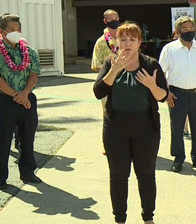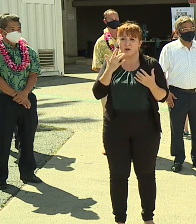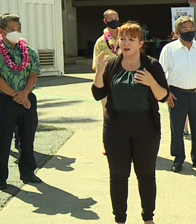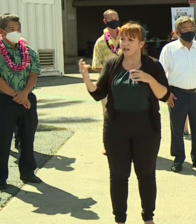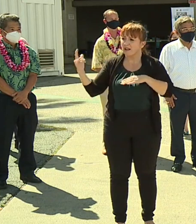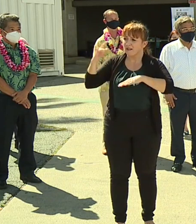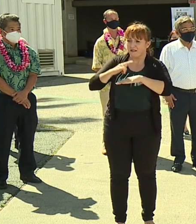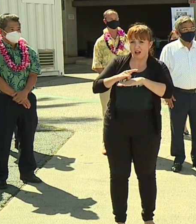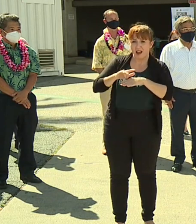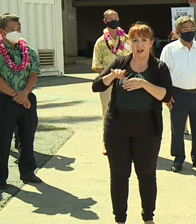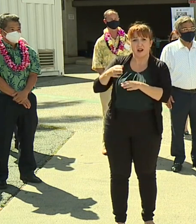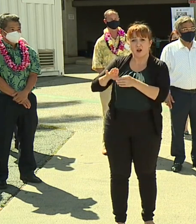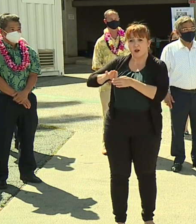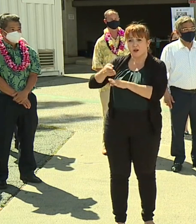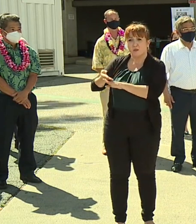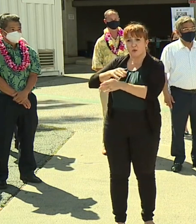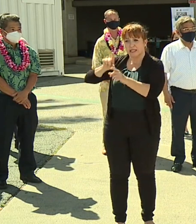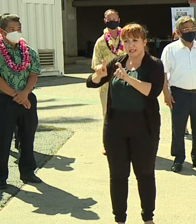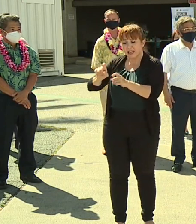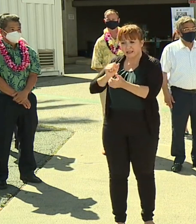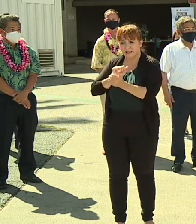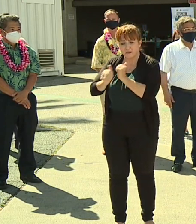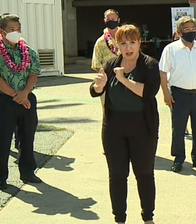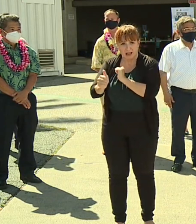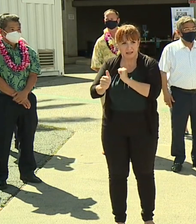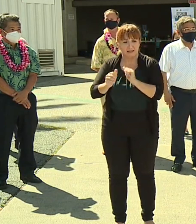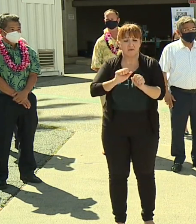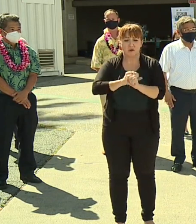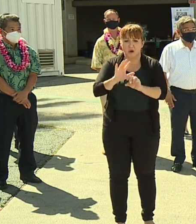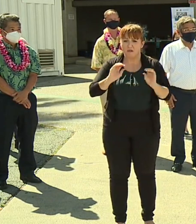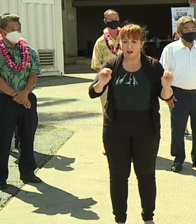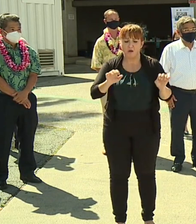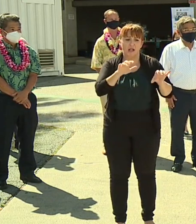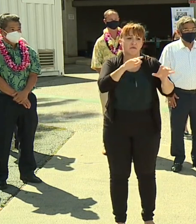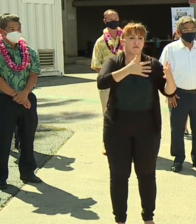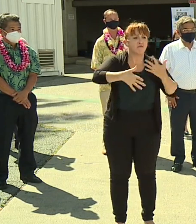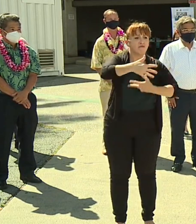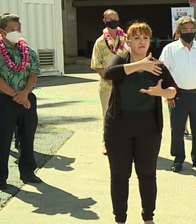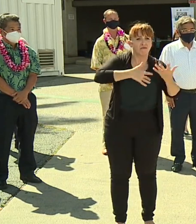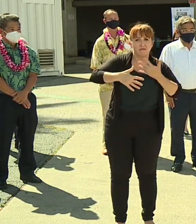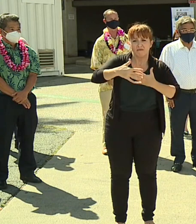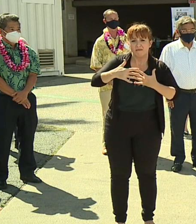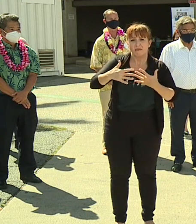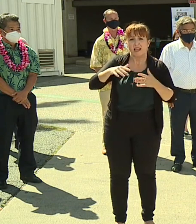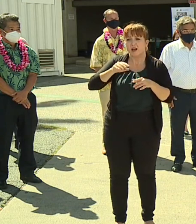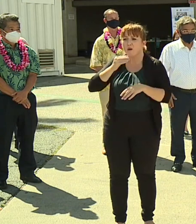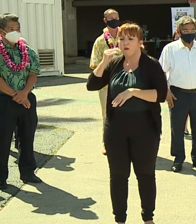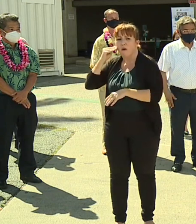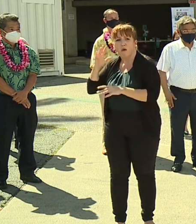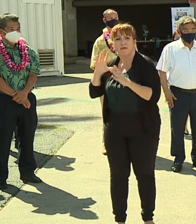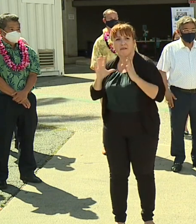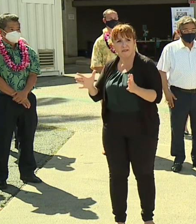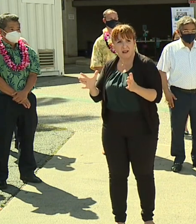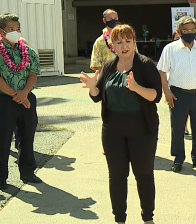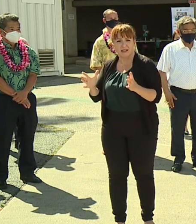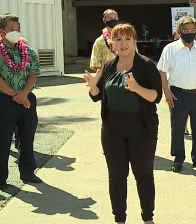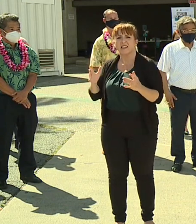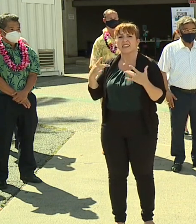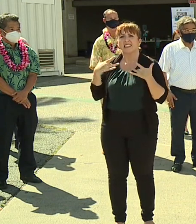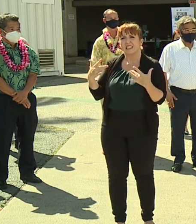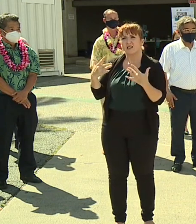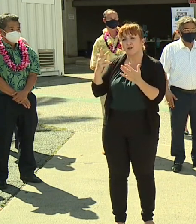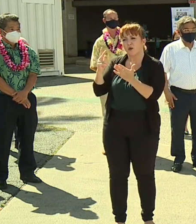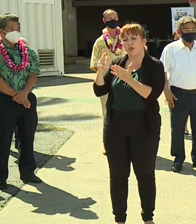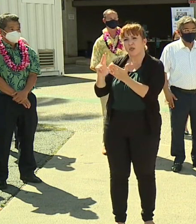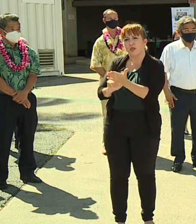14 days. Perhaps because it's international travel, you usually have to arrive at the airport 3 hours before they could come here, get a test,